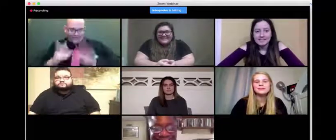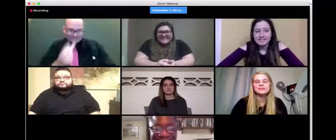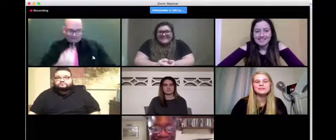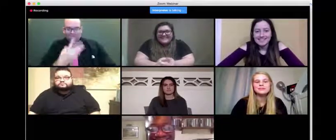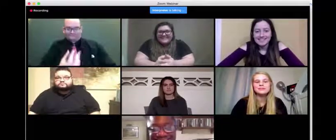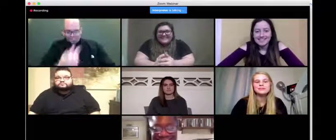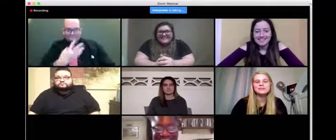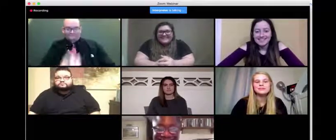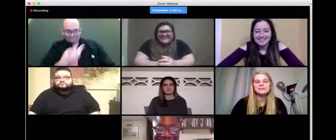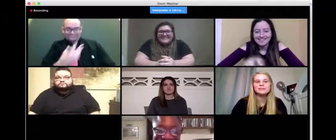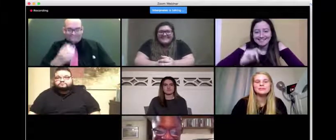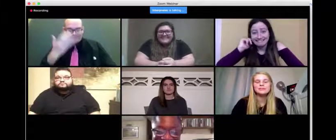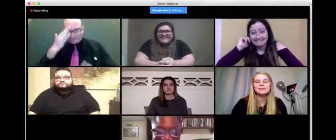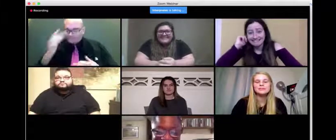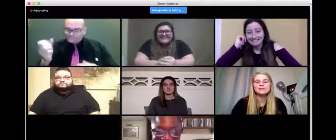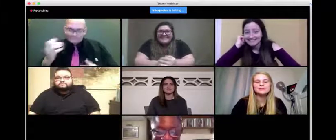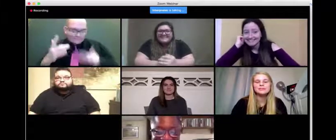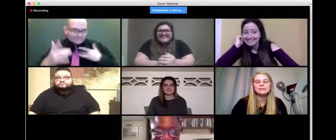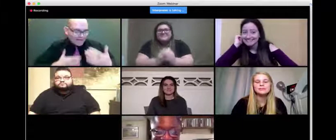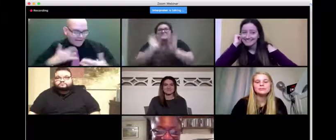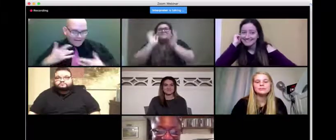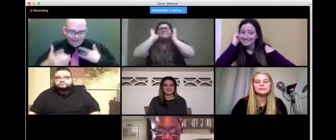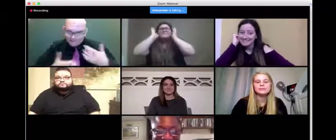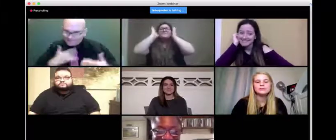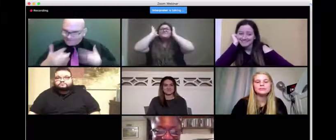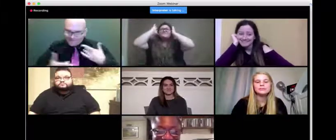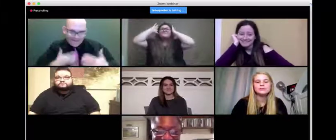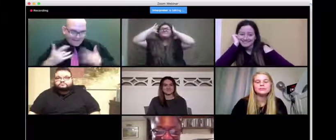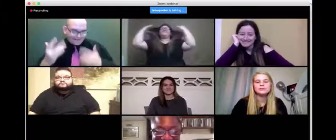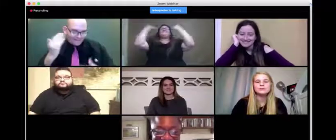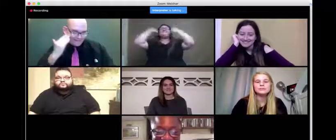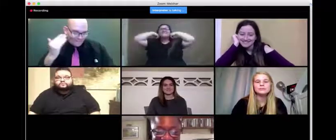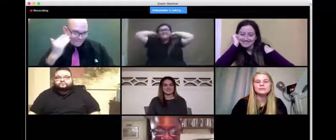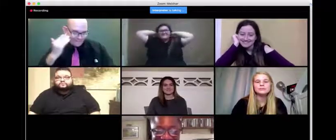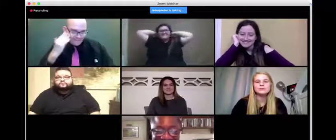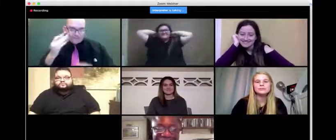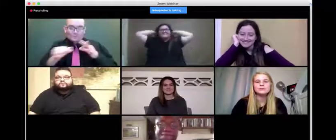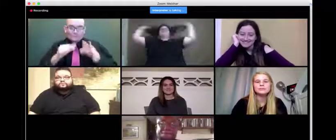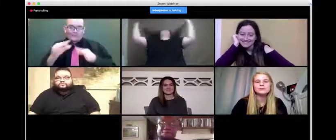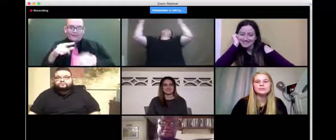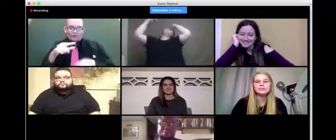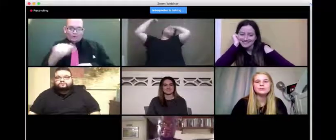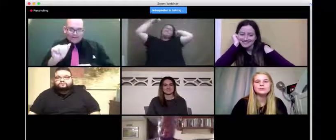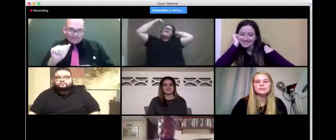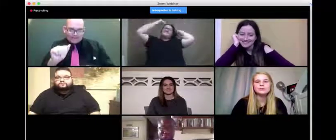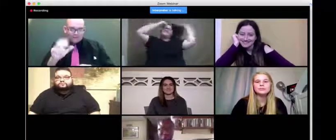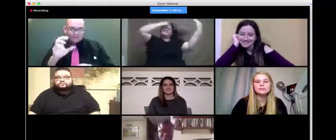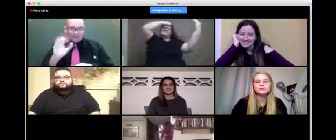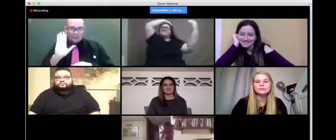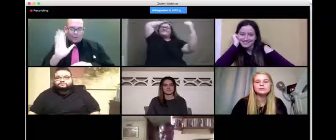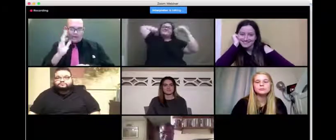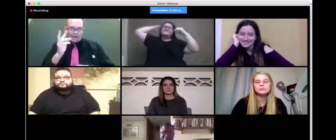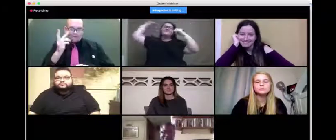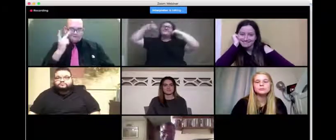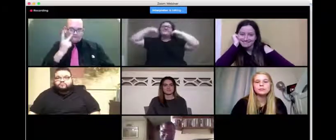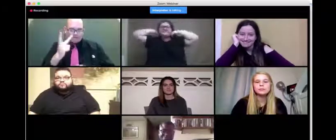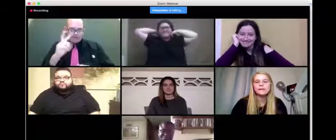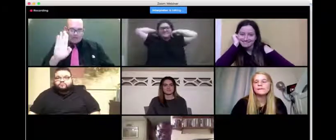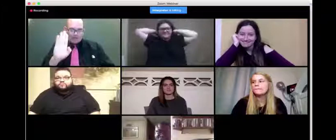everyone I want to explain how we're going to do this. You're going to see the box that's going to pop up on